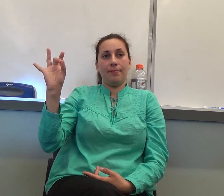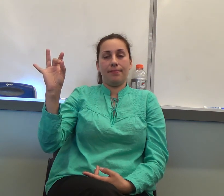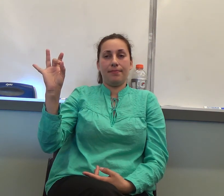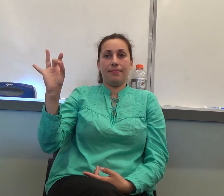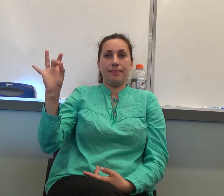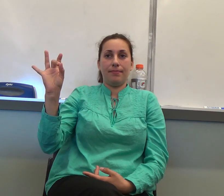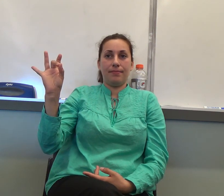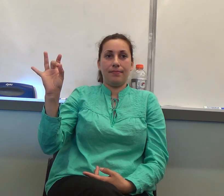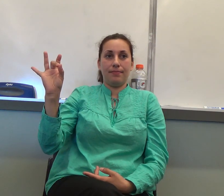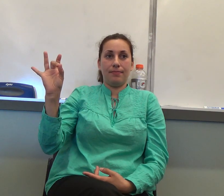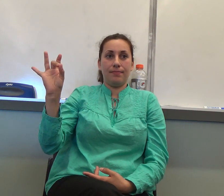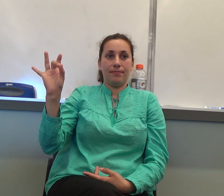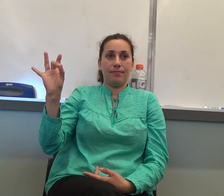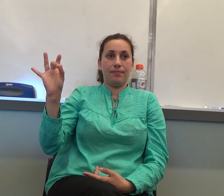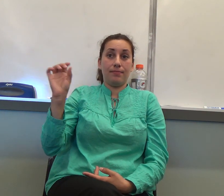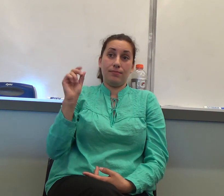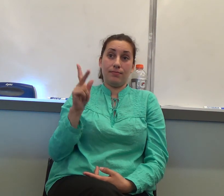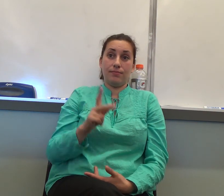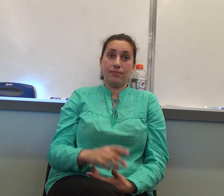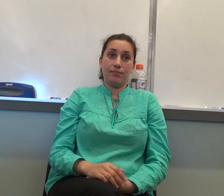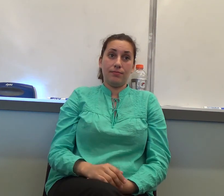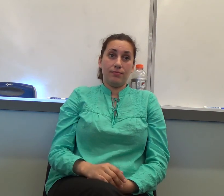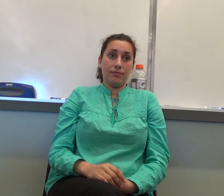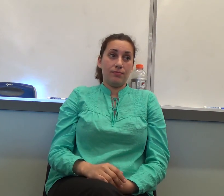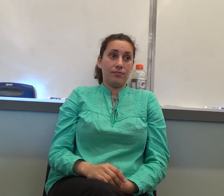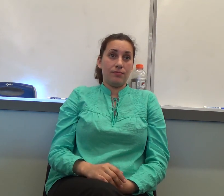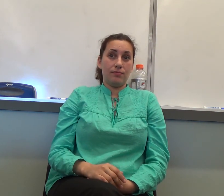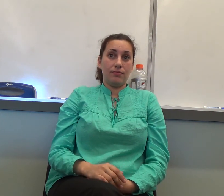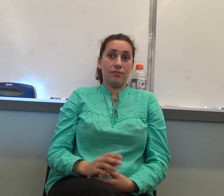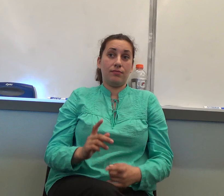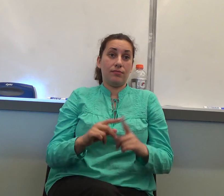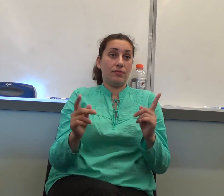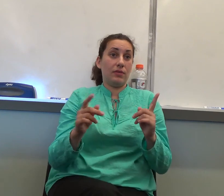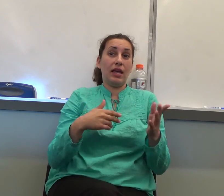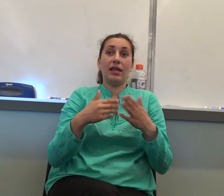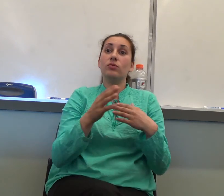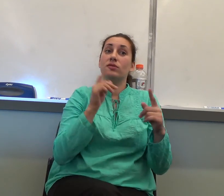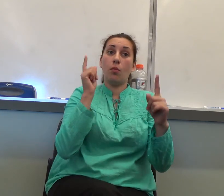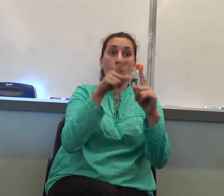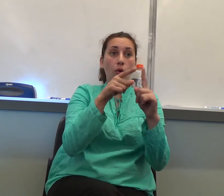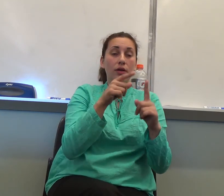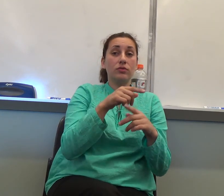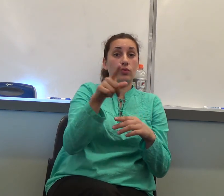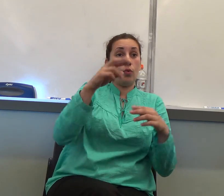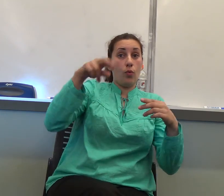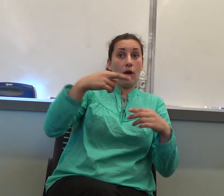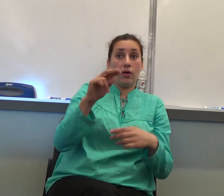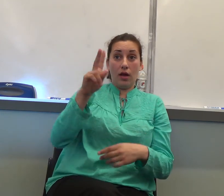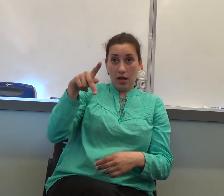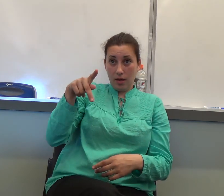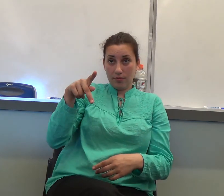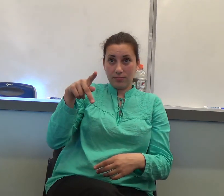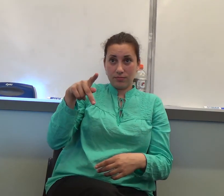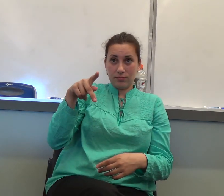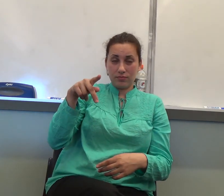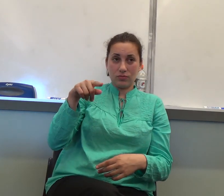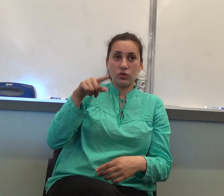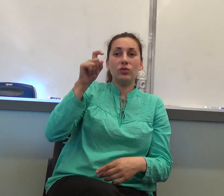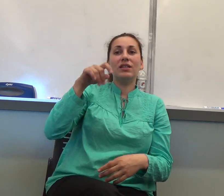8.8, huh? The point is that when you're rounding to a certain position in the quotient, you have to go one more position to figure out how